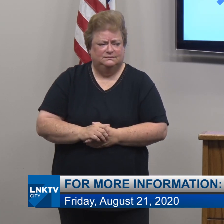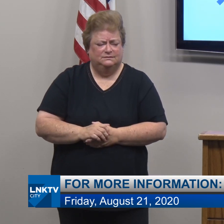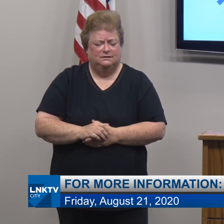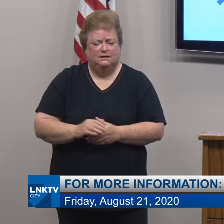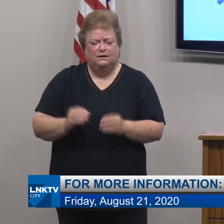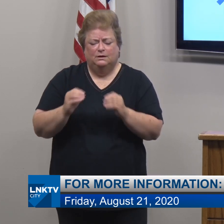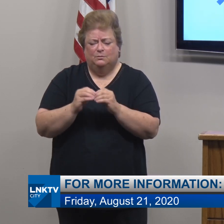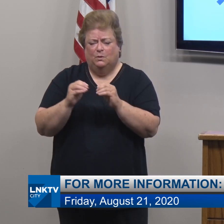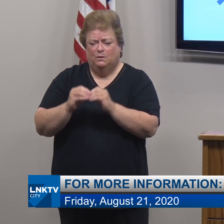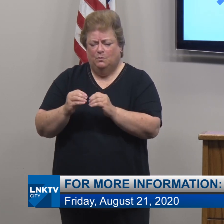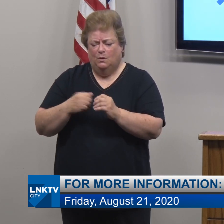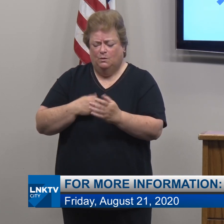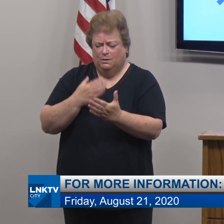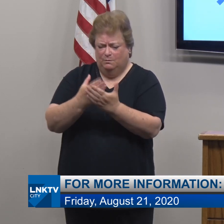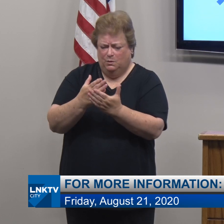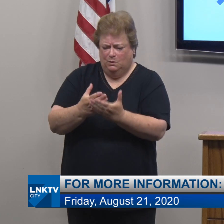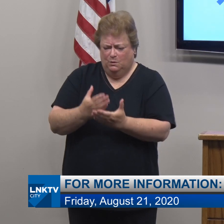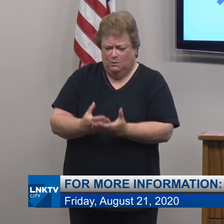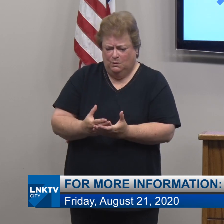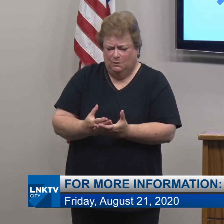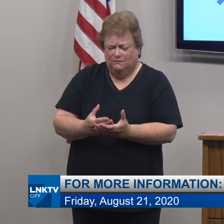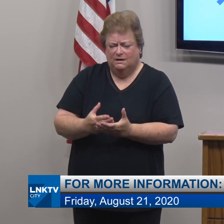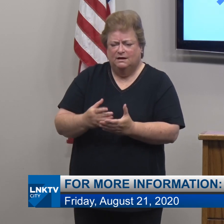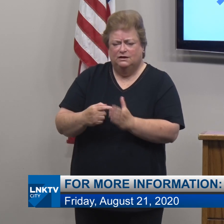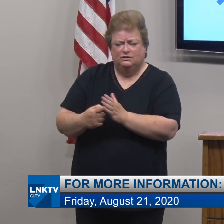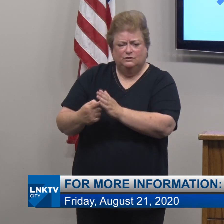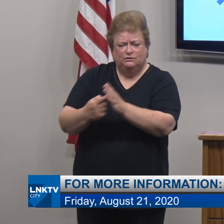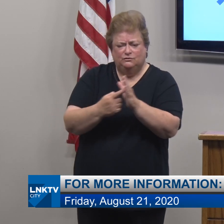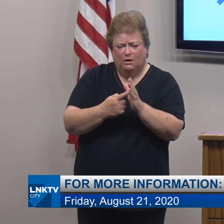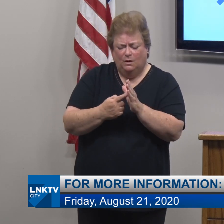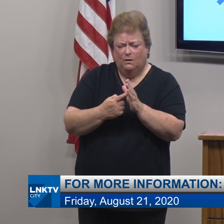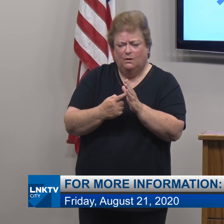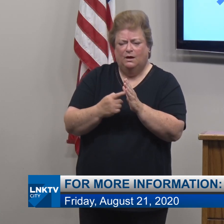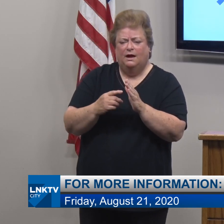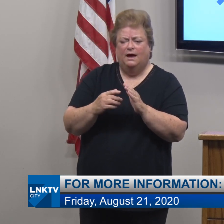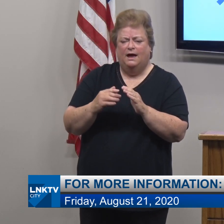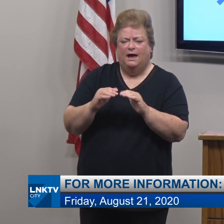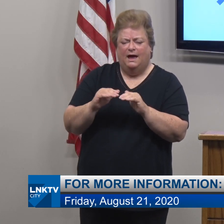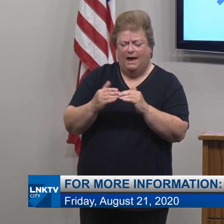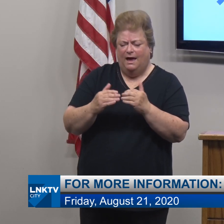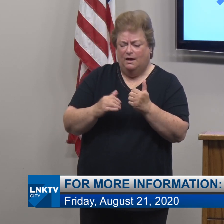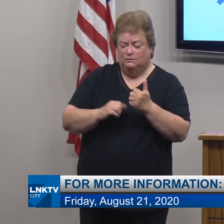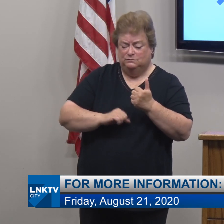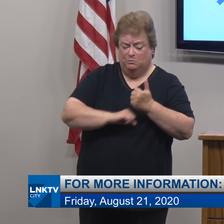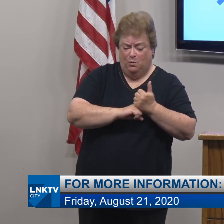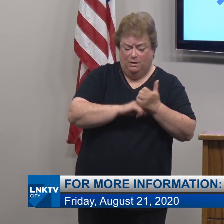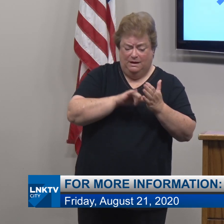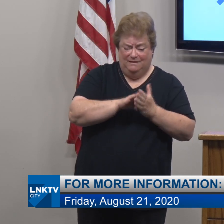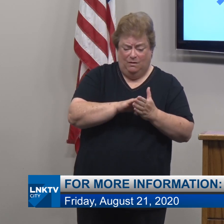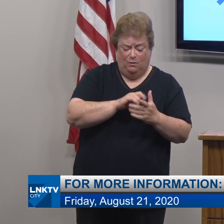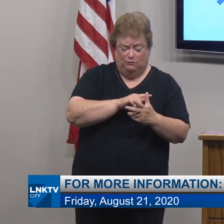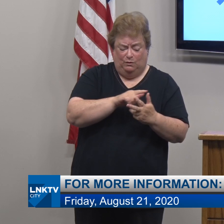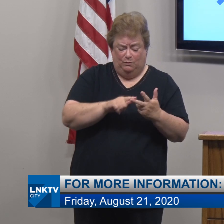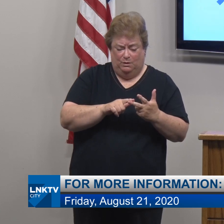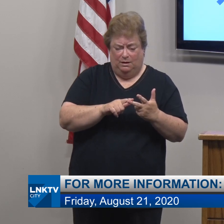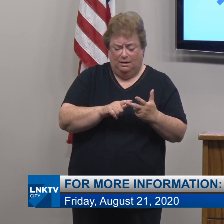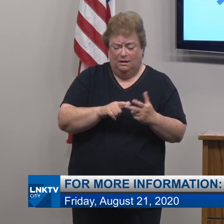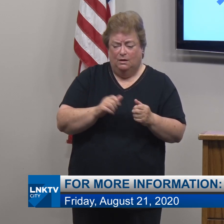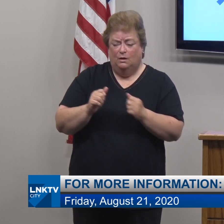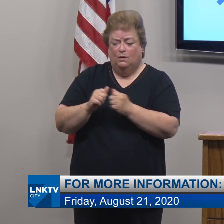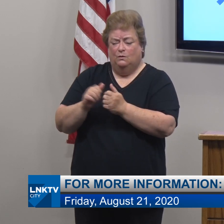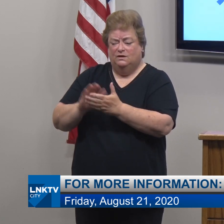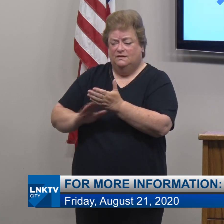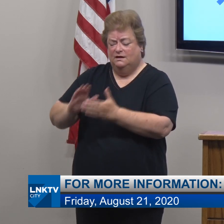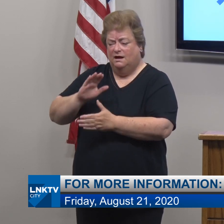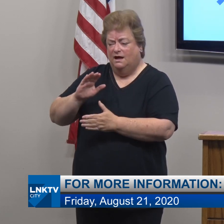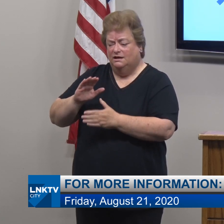evidence continues to be published about supporting these recommendations. With college students